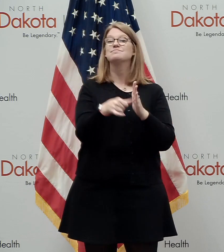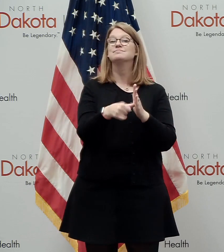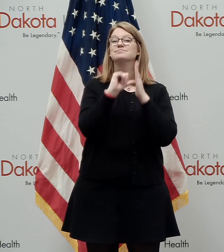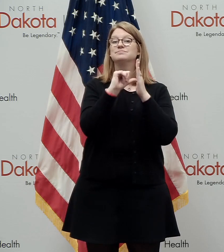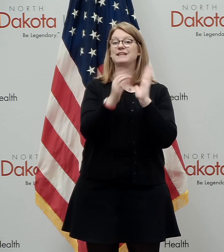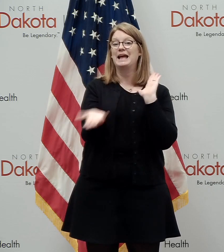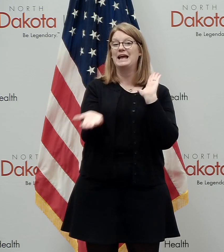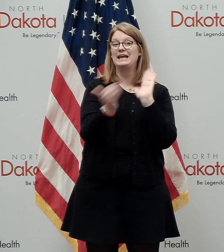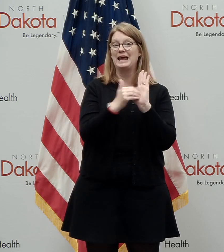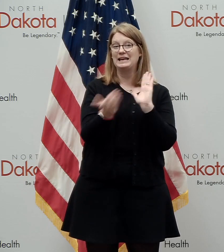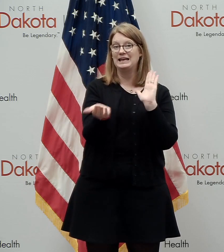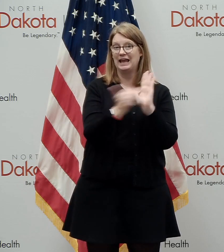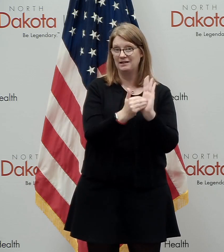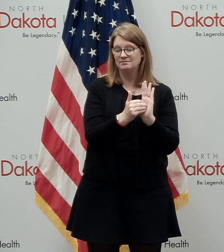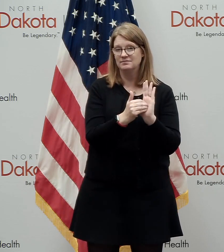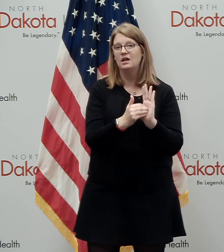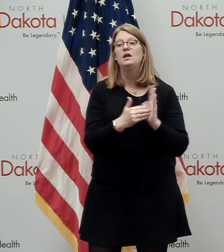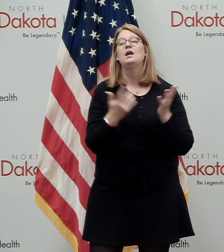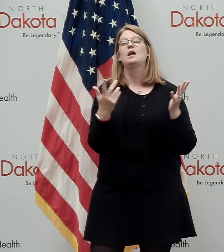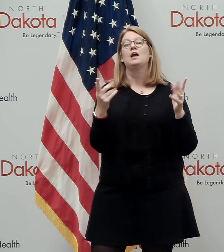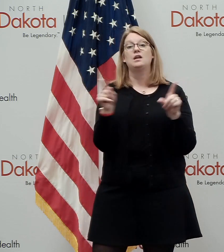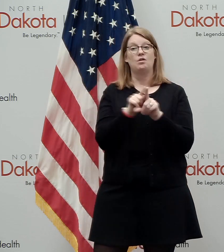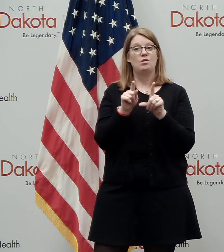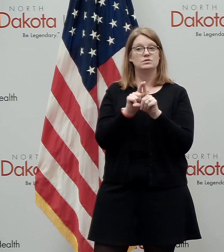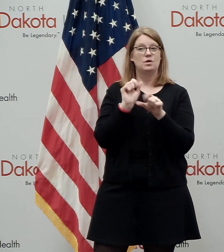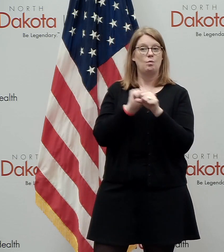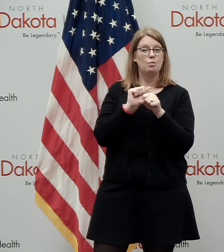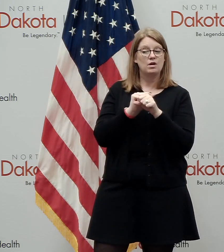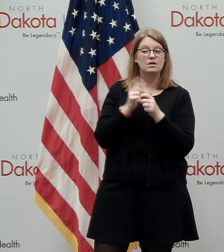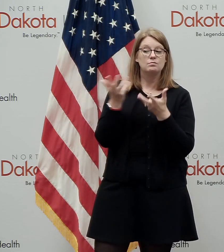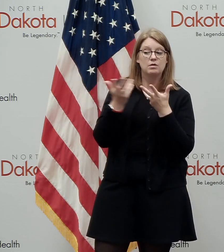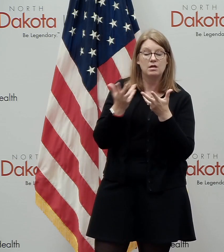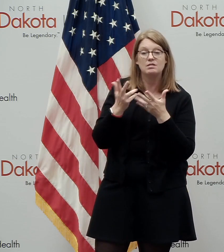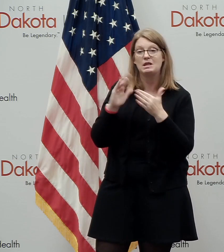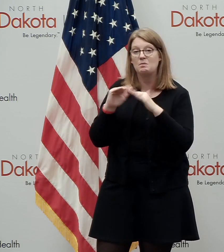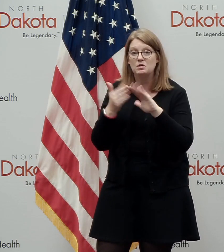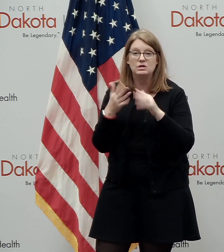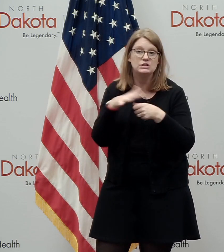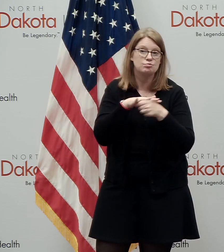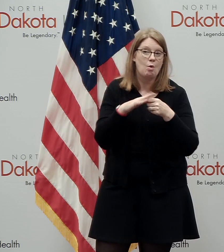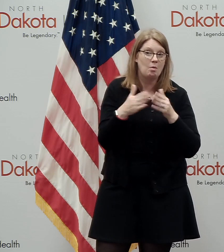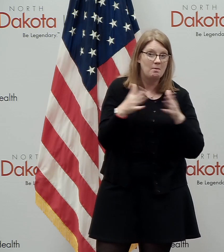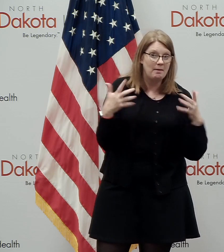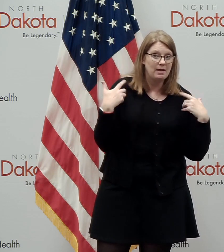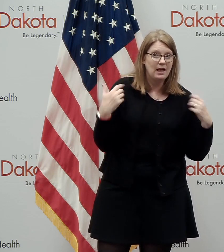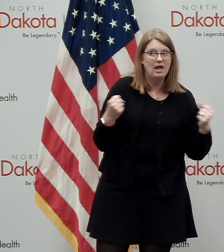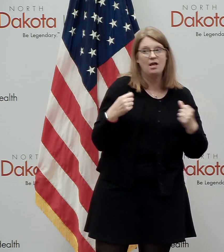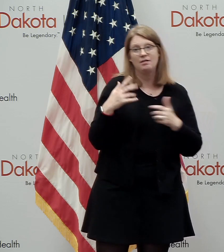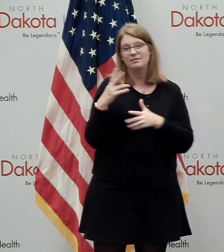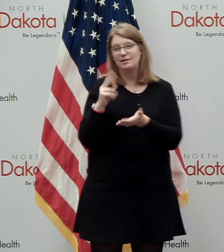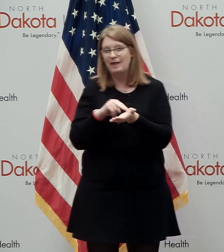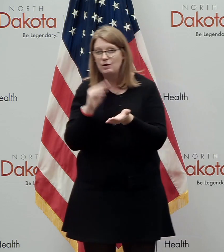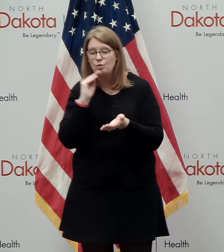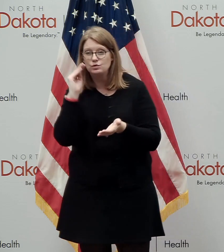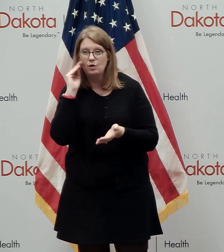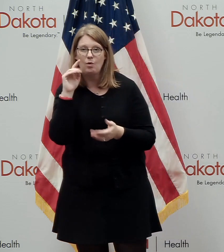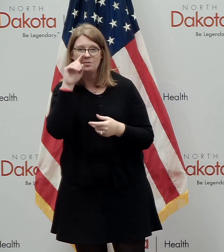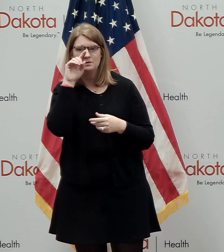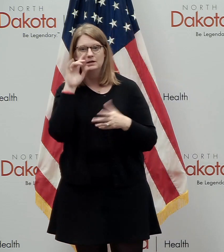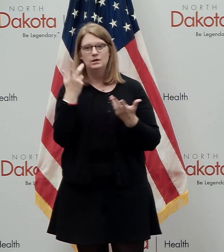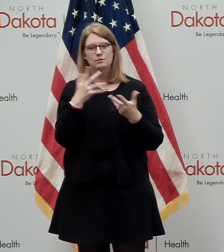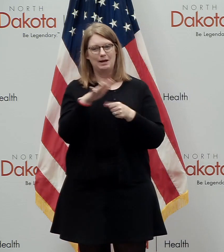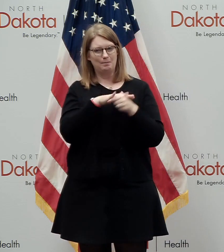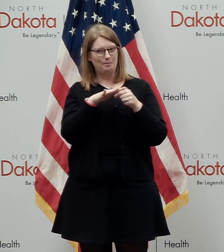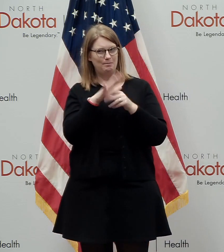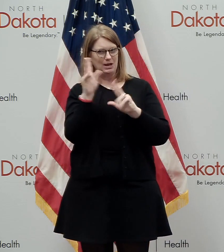we go through this, and we're going to keep, again, working closely with communities, local public health, school districts, long-term care as we do. We got people on the